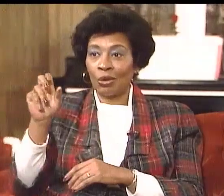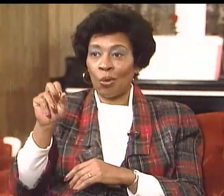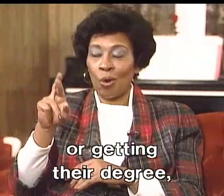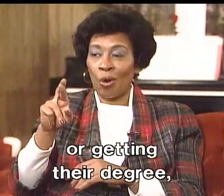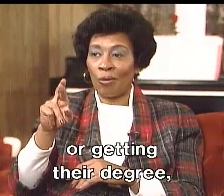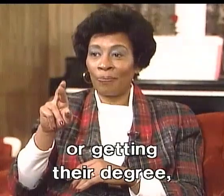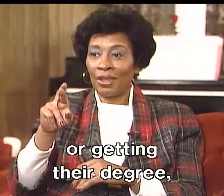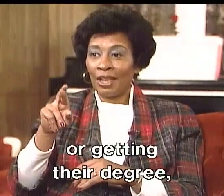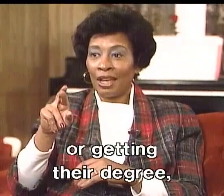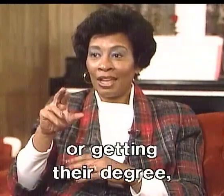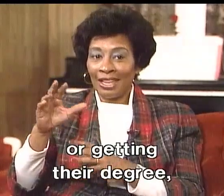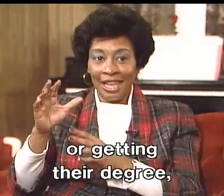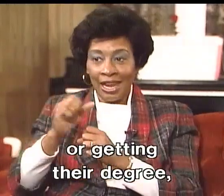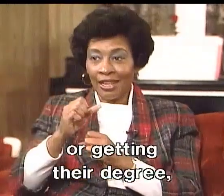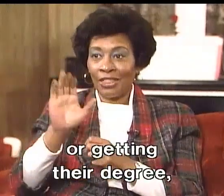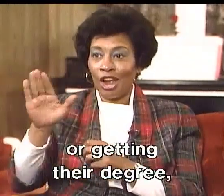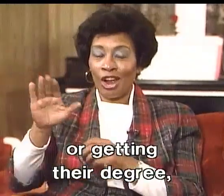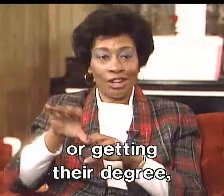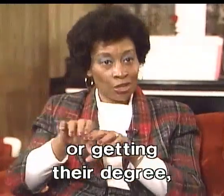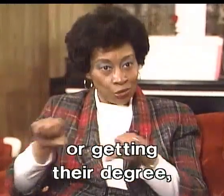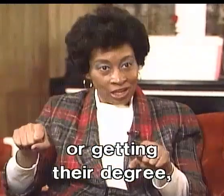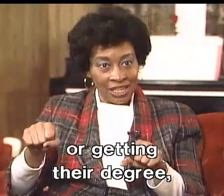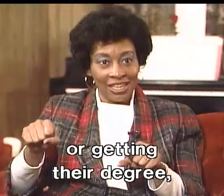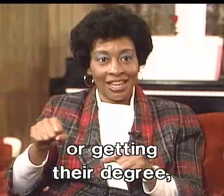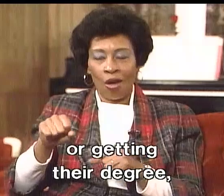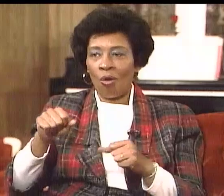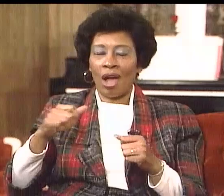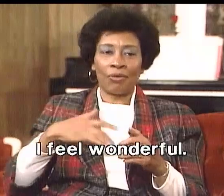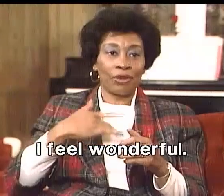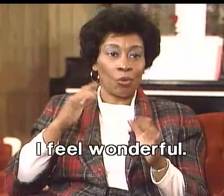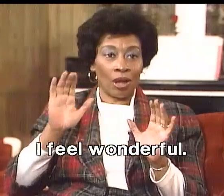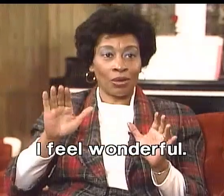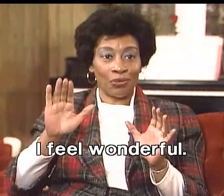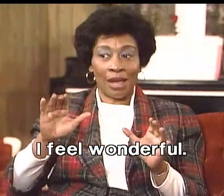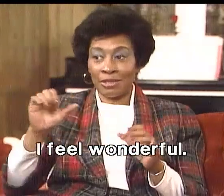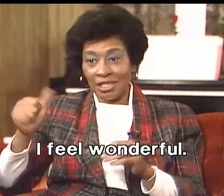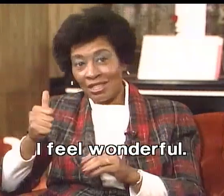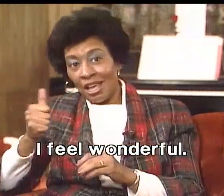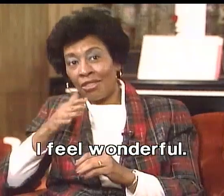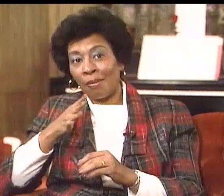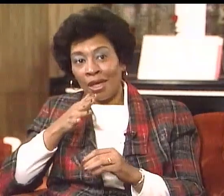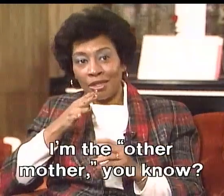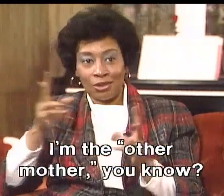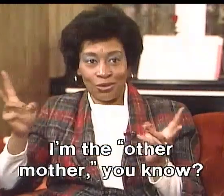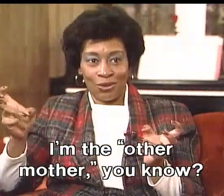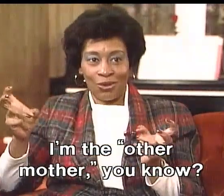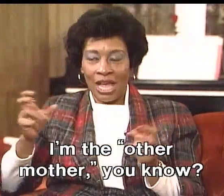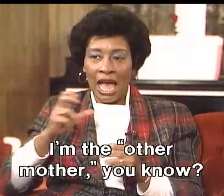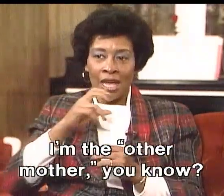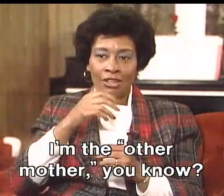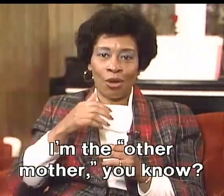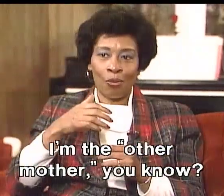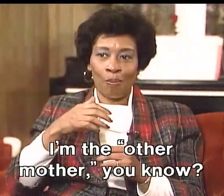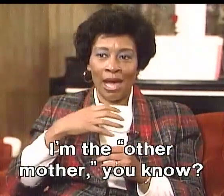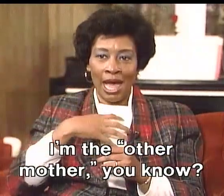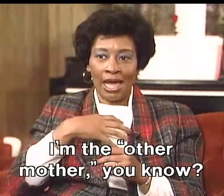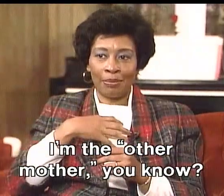or getting their degree, oh, I feel wonderful. I'm just the other mother, you know. I don't mind